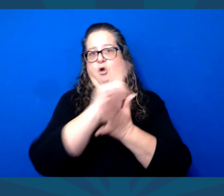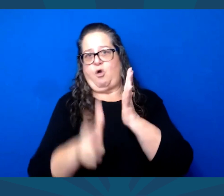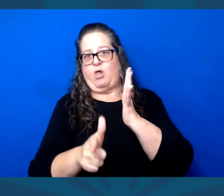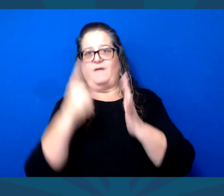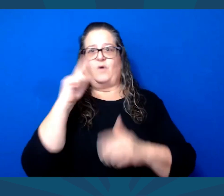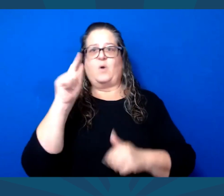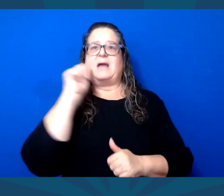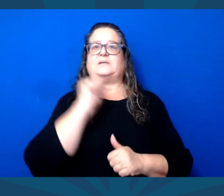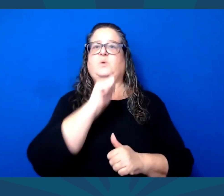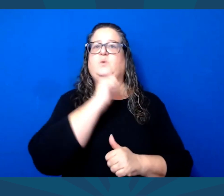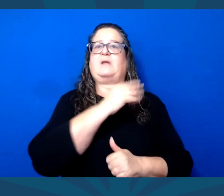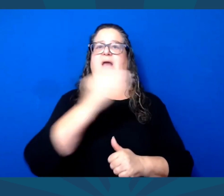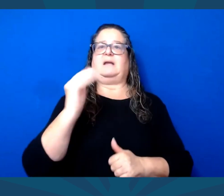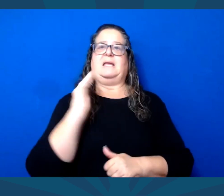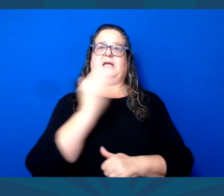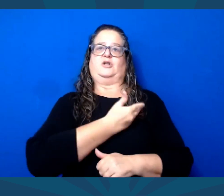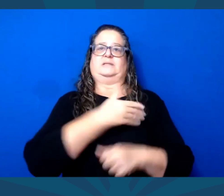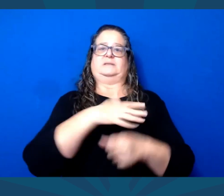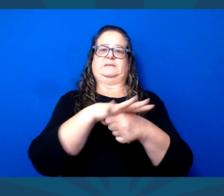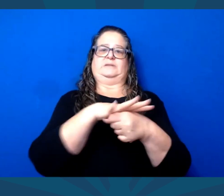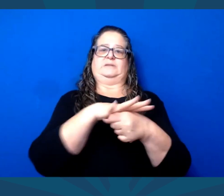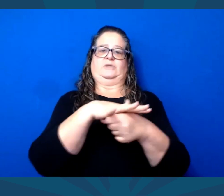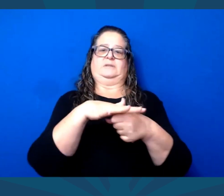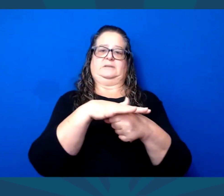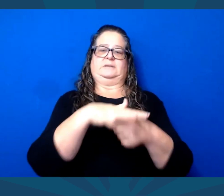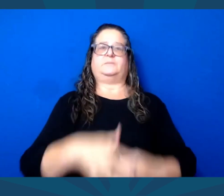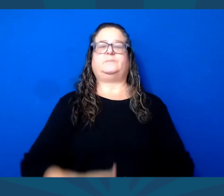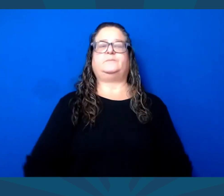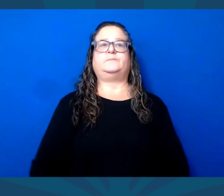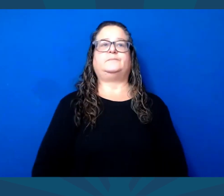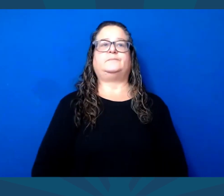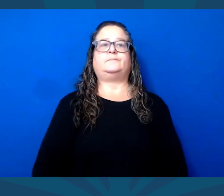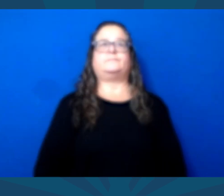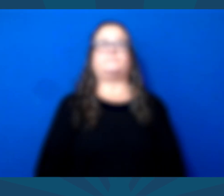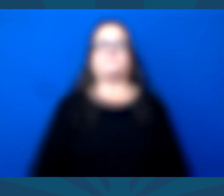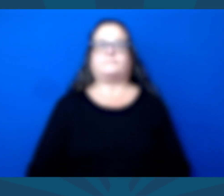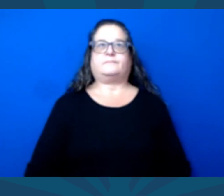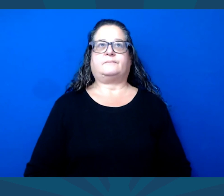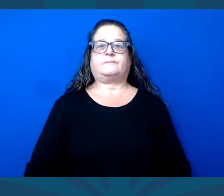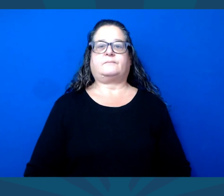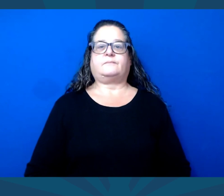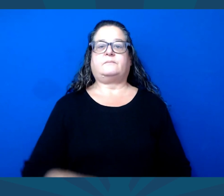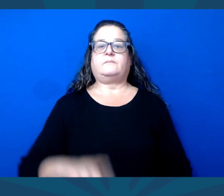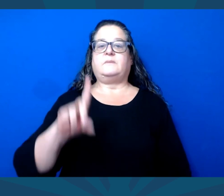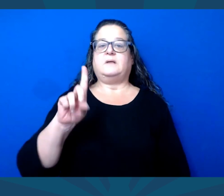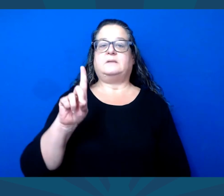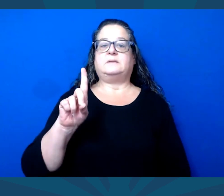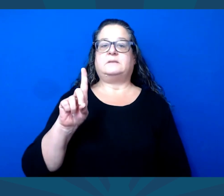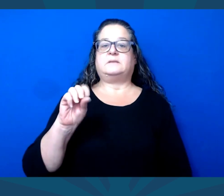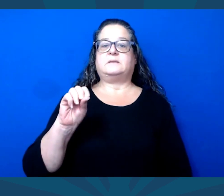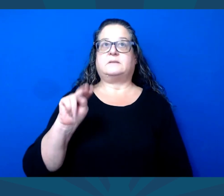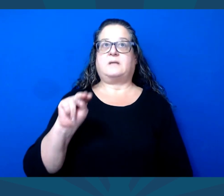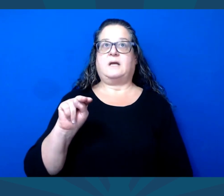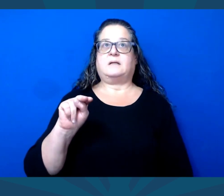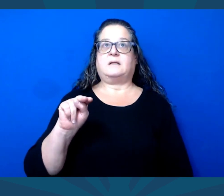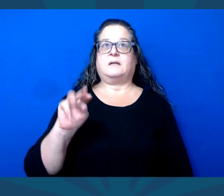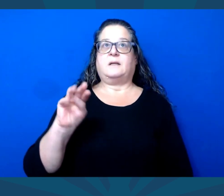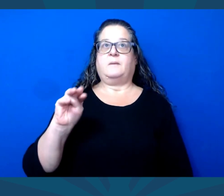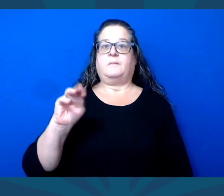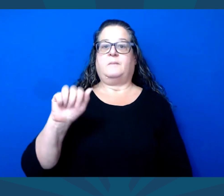I'm a mother blessed with 3 great kids. I've worked in real estate for the